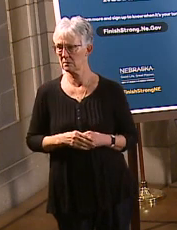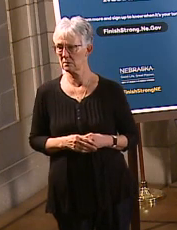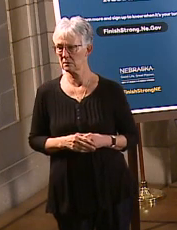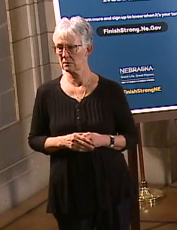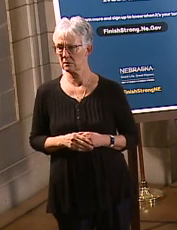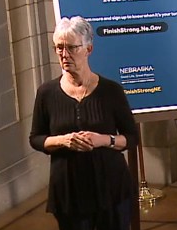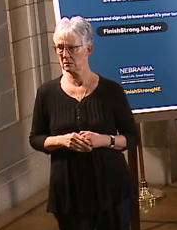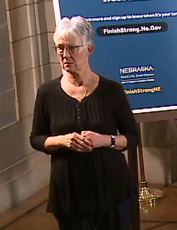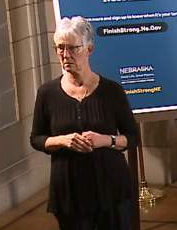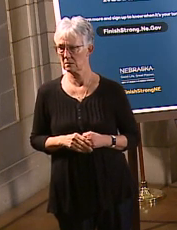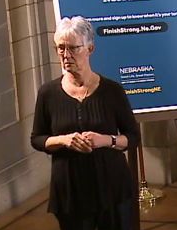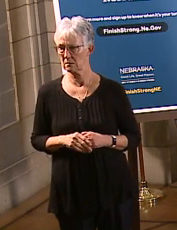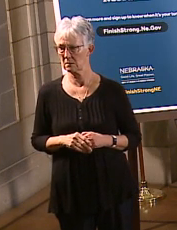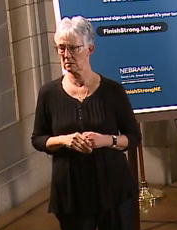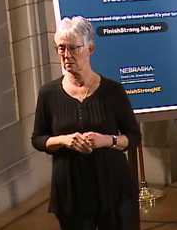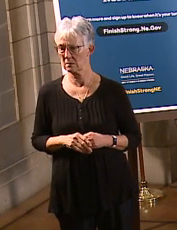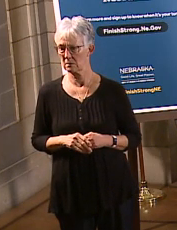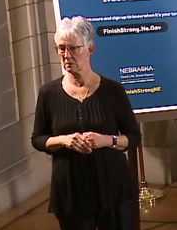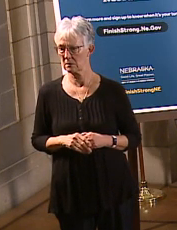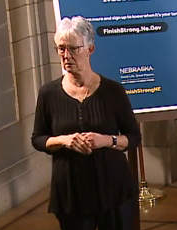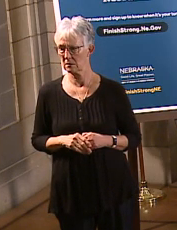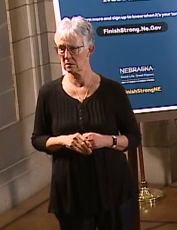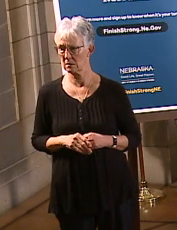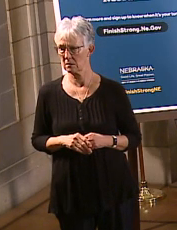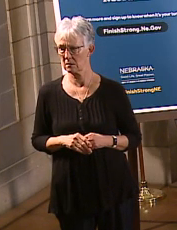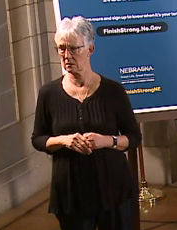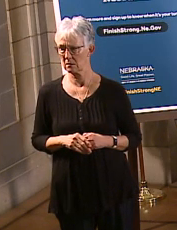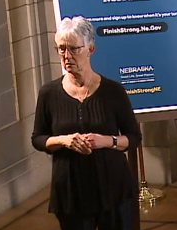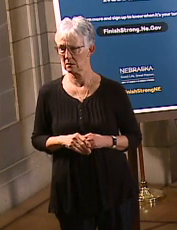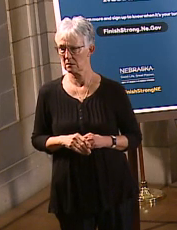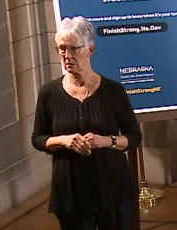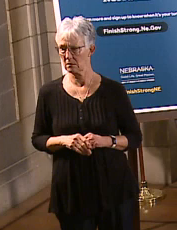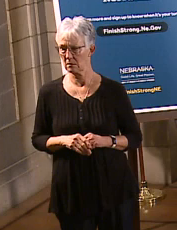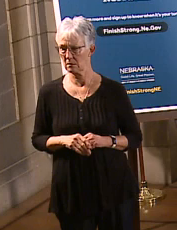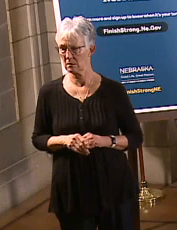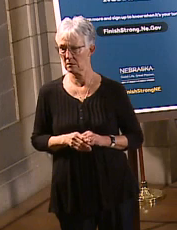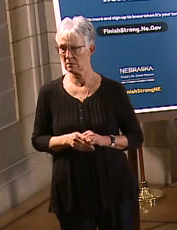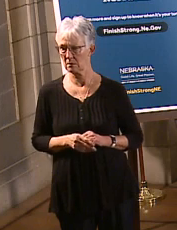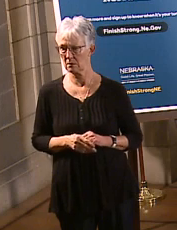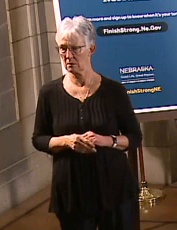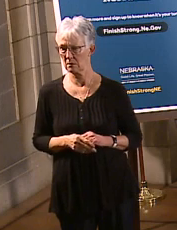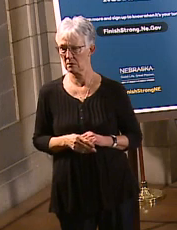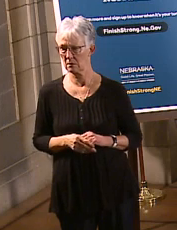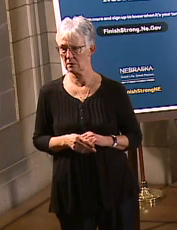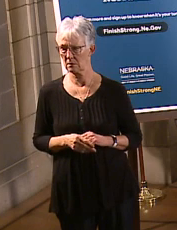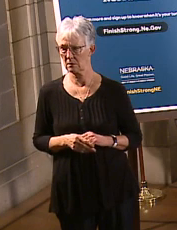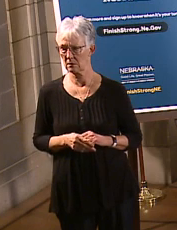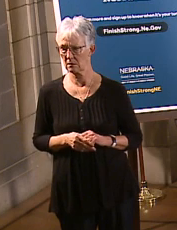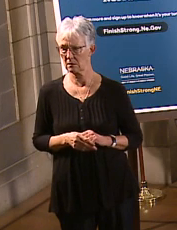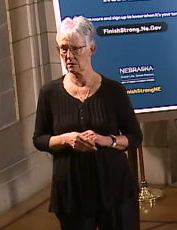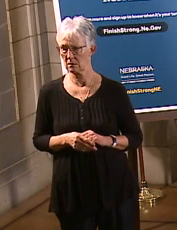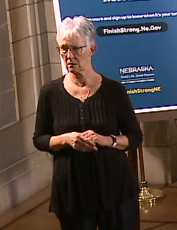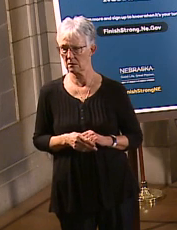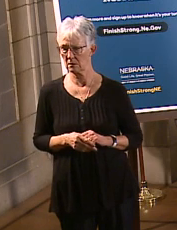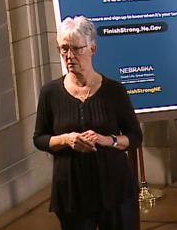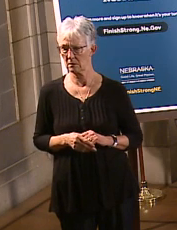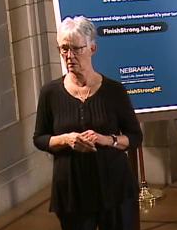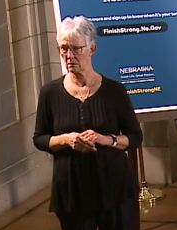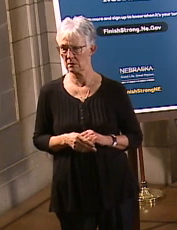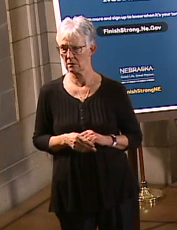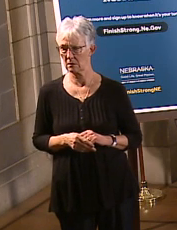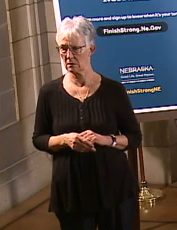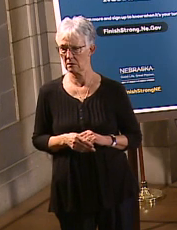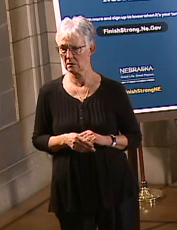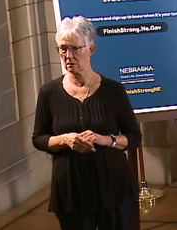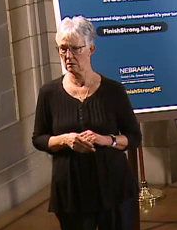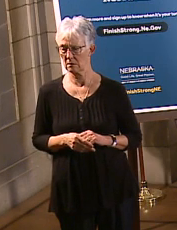which includes the ability to meet indoors freely, and others that are vaccinated without masks. Will any of these new guidelines change or lighten school